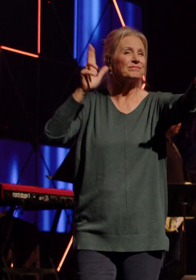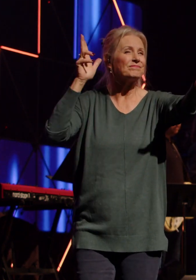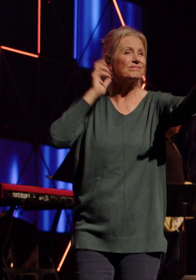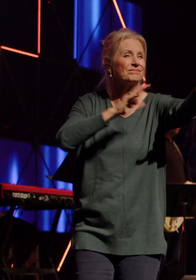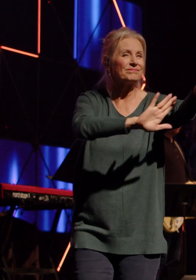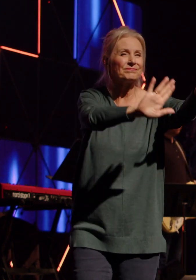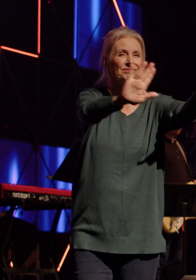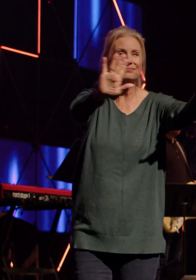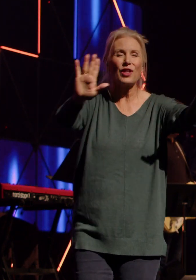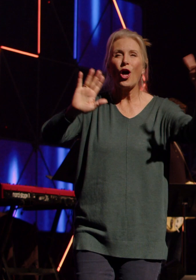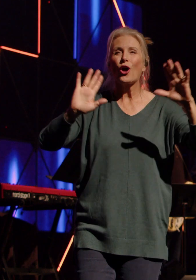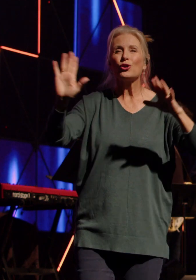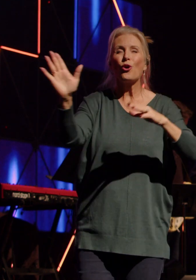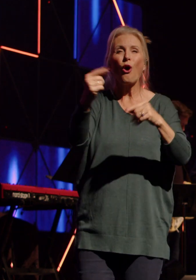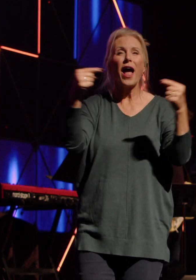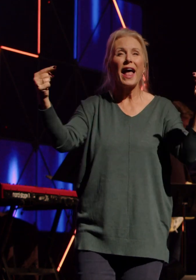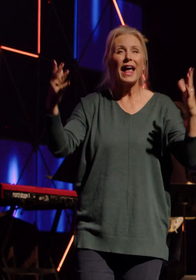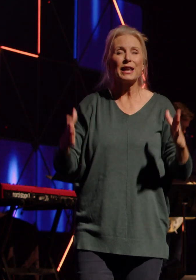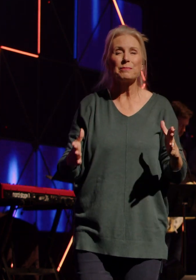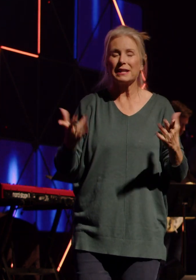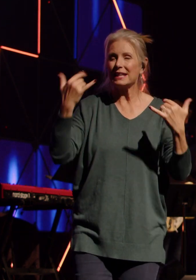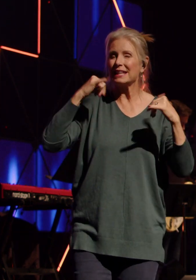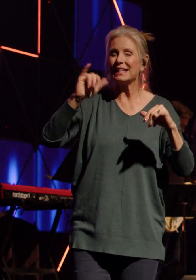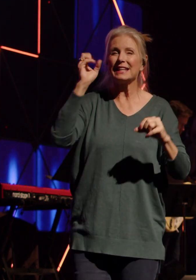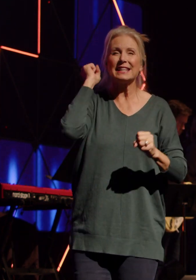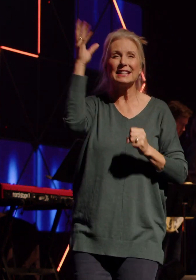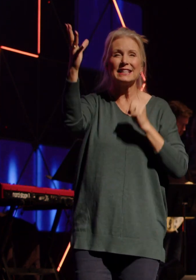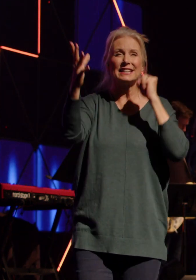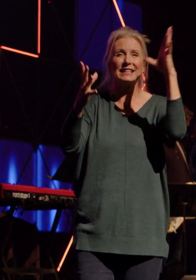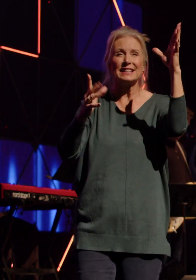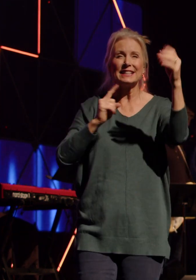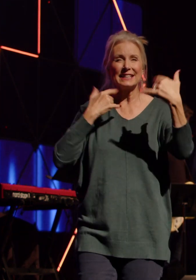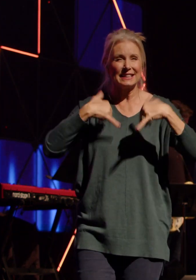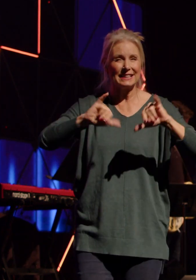in the presence of my enemies. Come on.